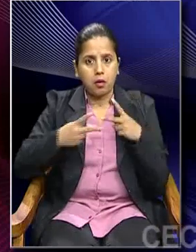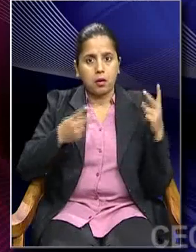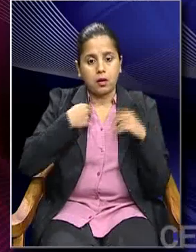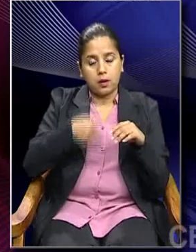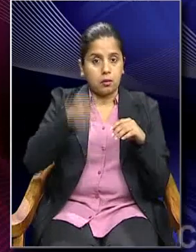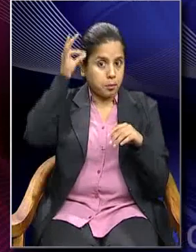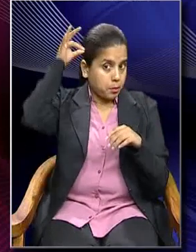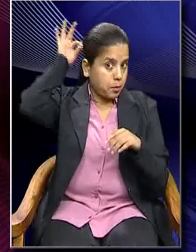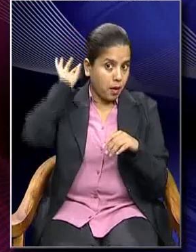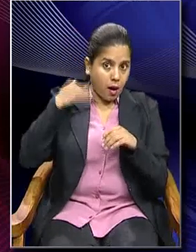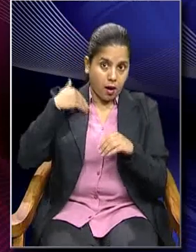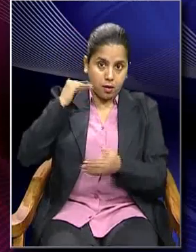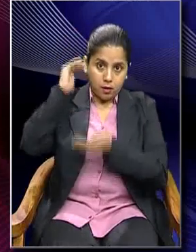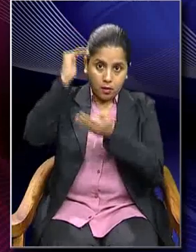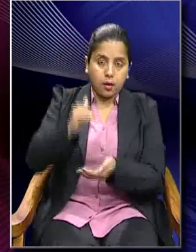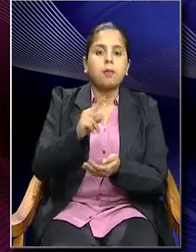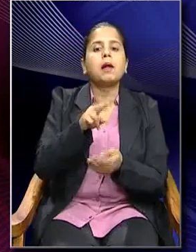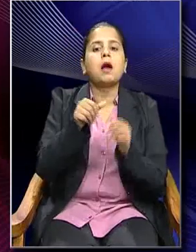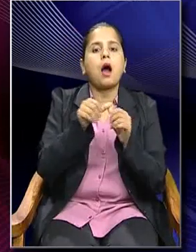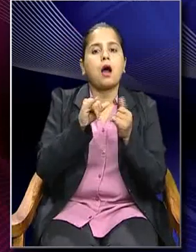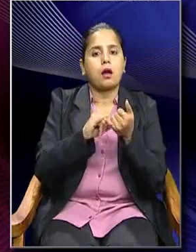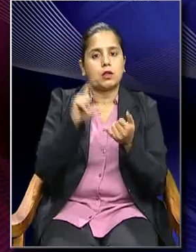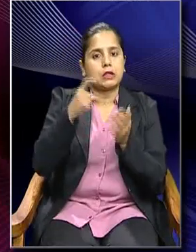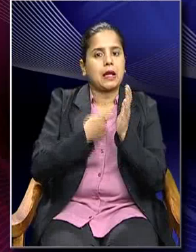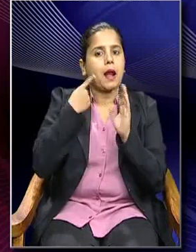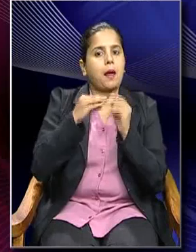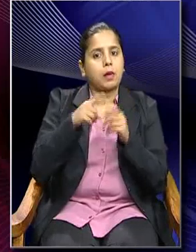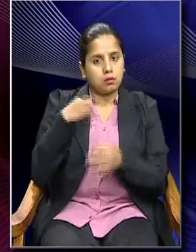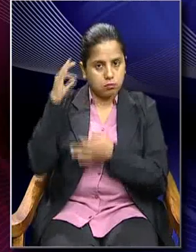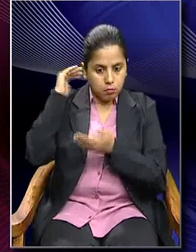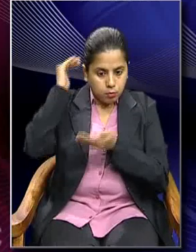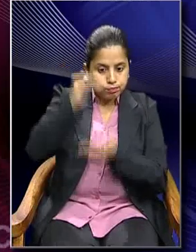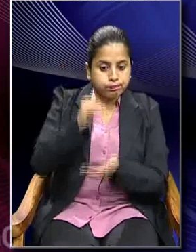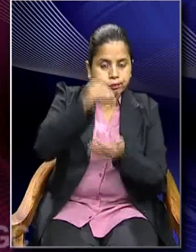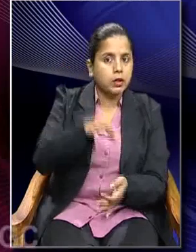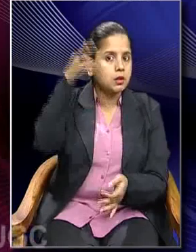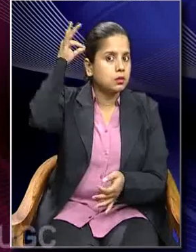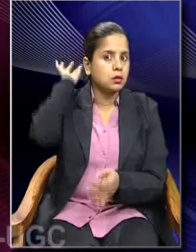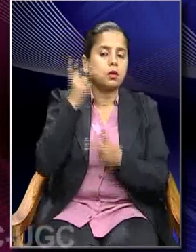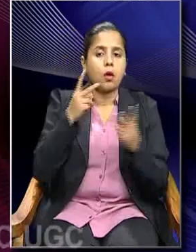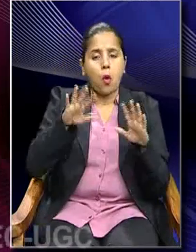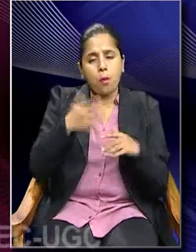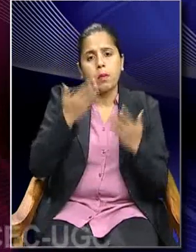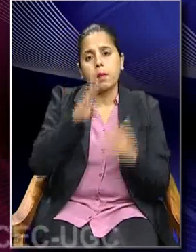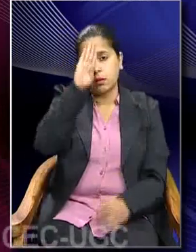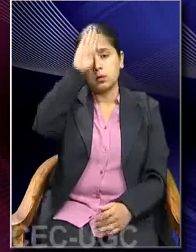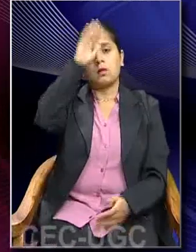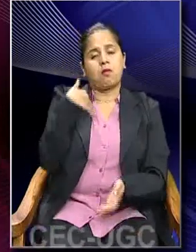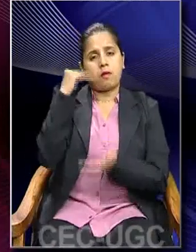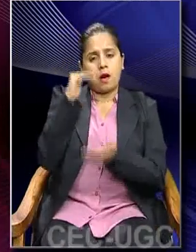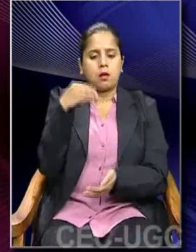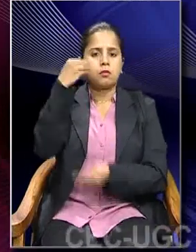Brahmin, is an ascribed status, or the fact of being born into a royal family is an